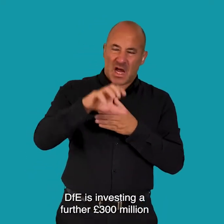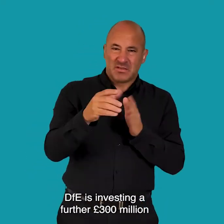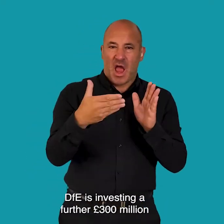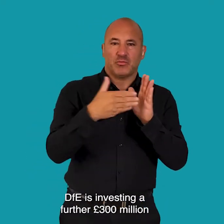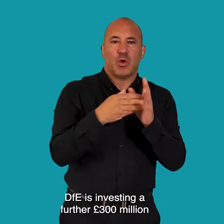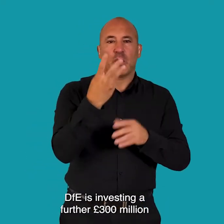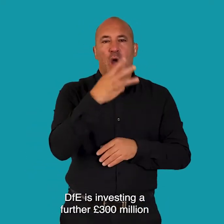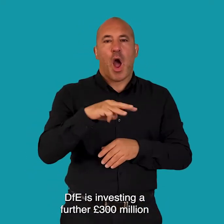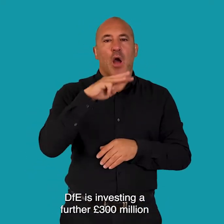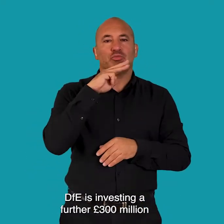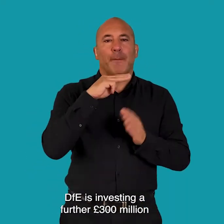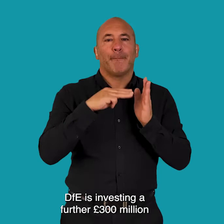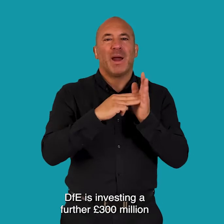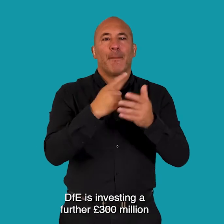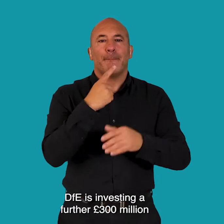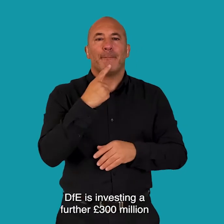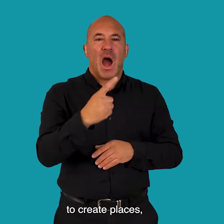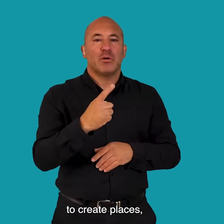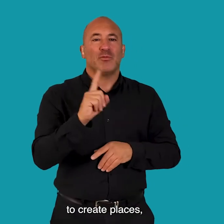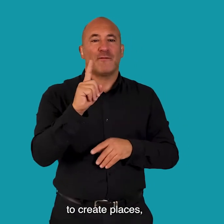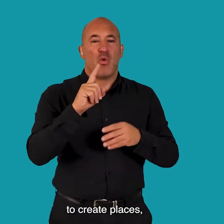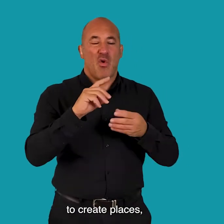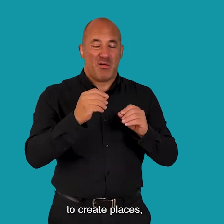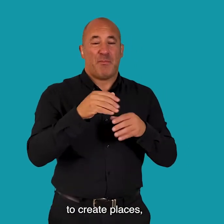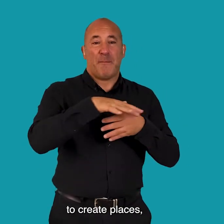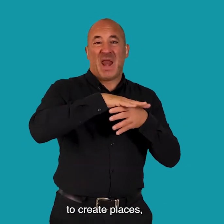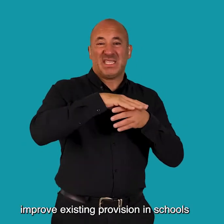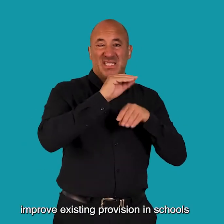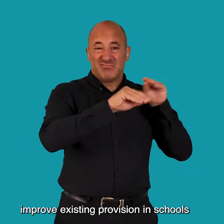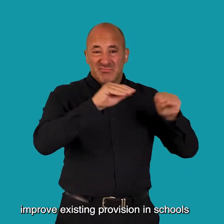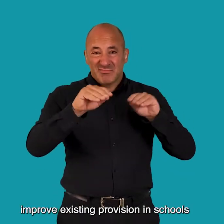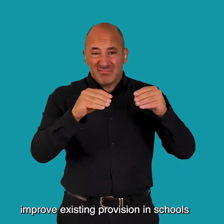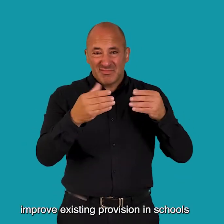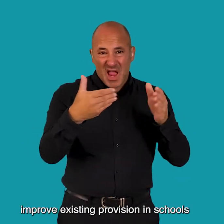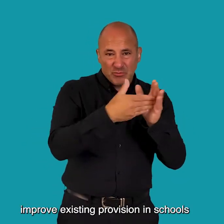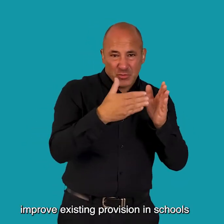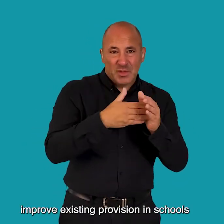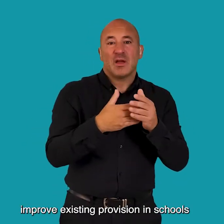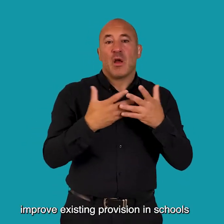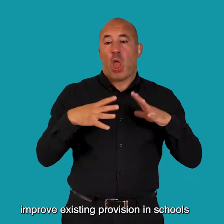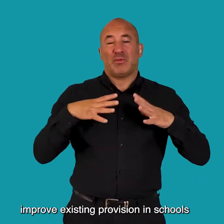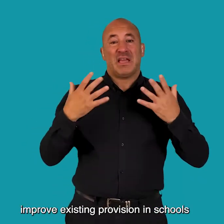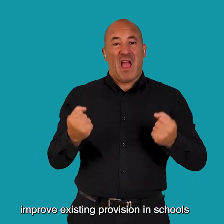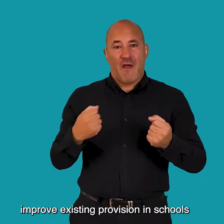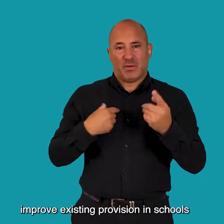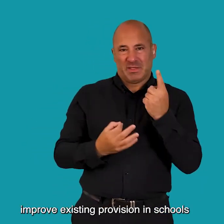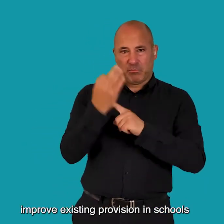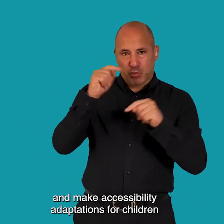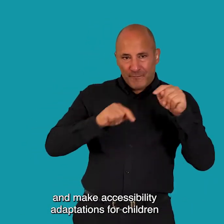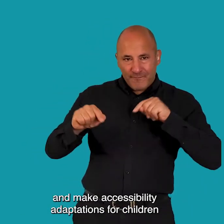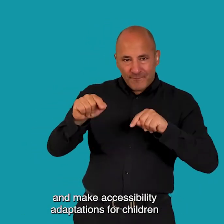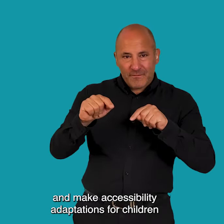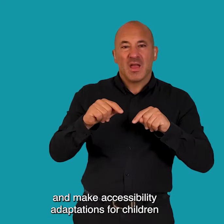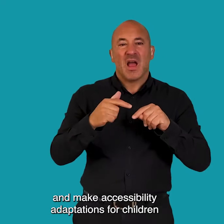further £300 million to create places, improve existing provision in schools, and make